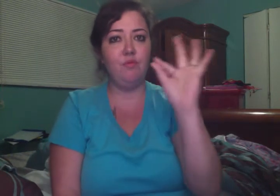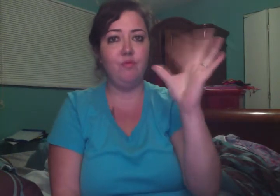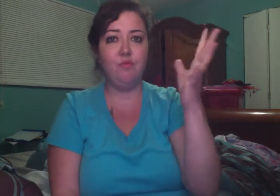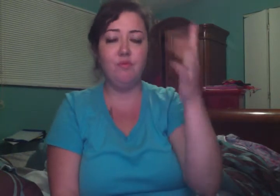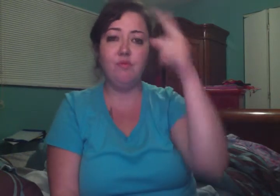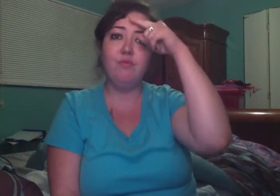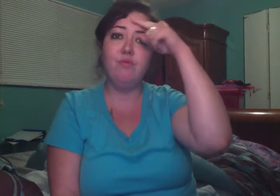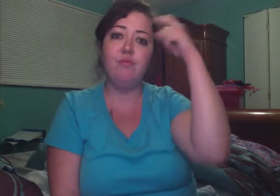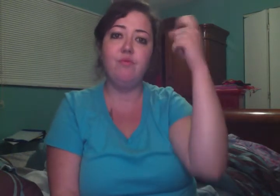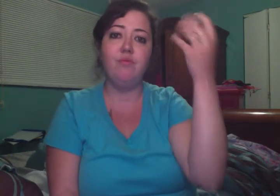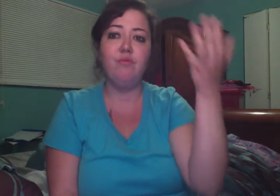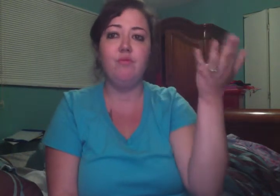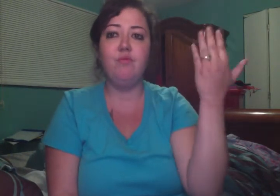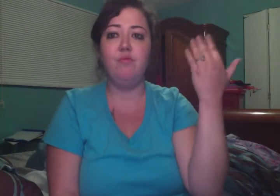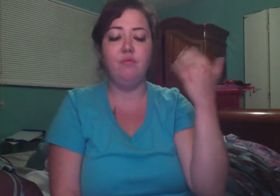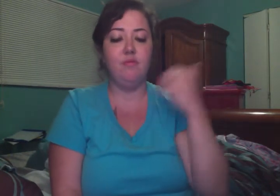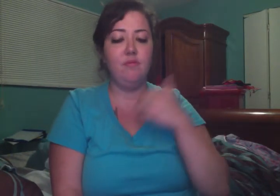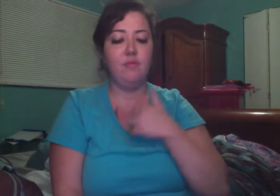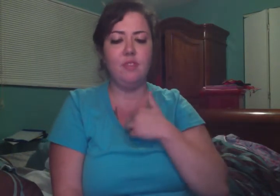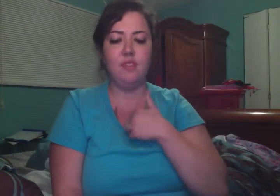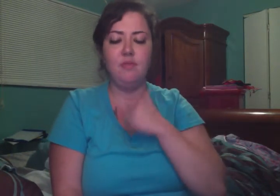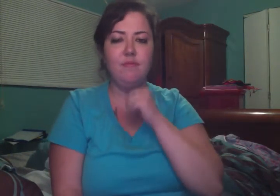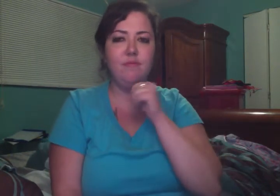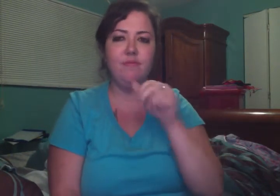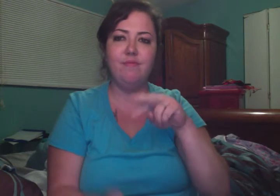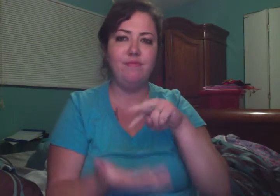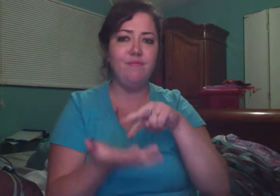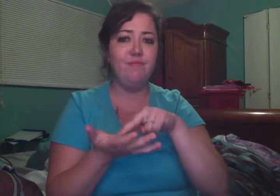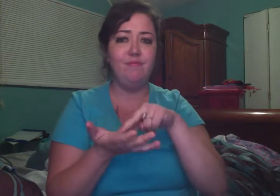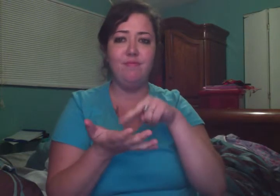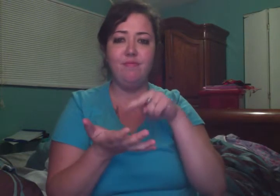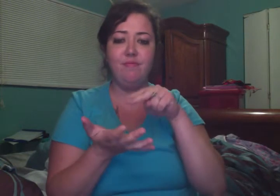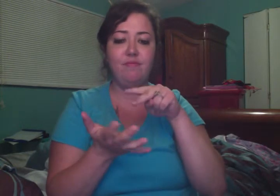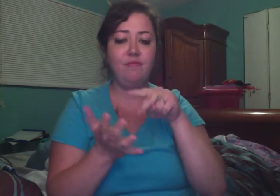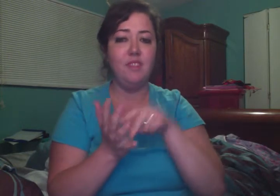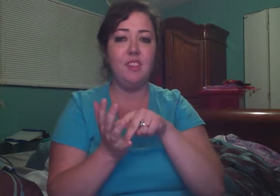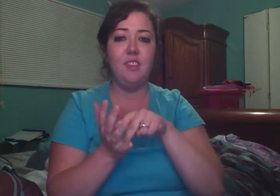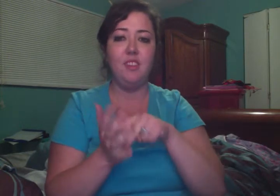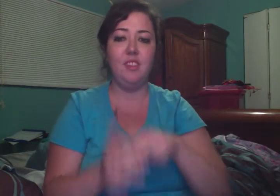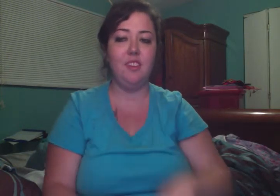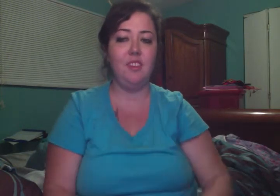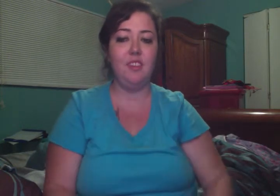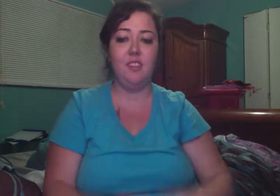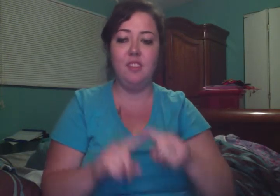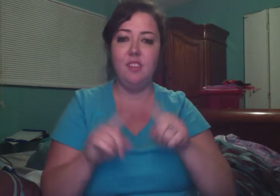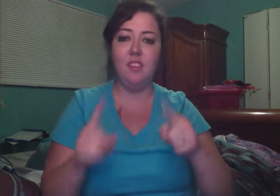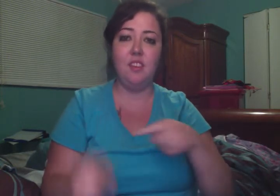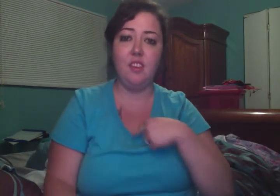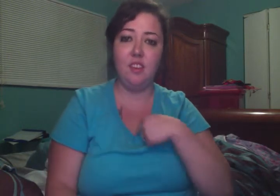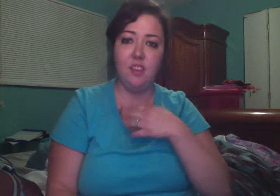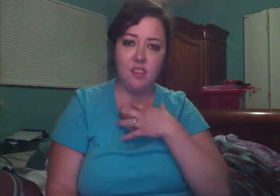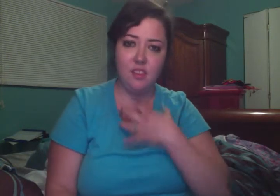smoke pot. I guess I didn't mean it, but man, you should